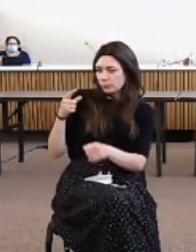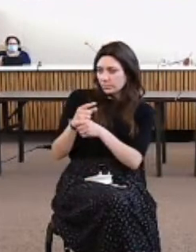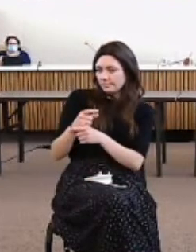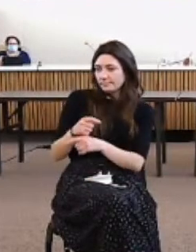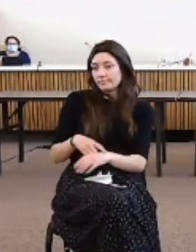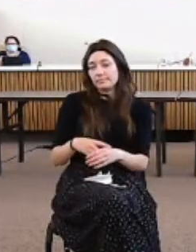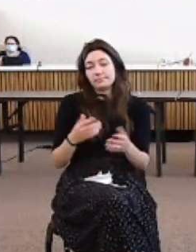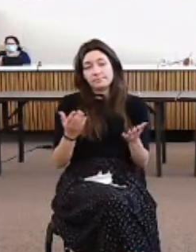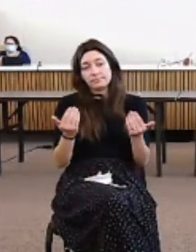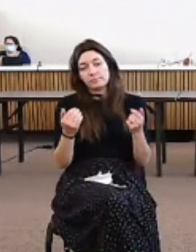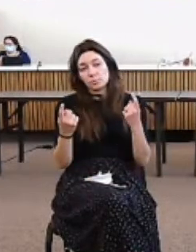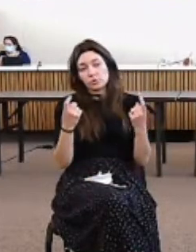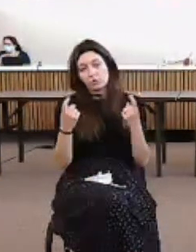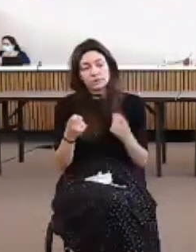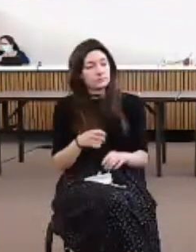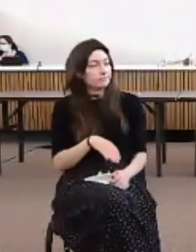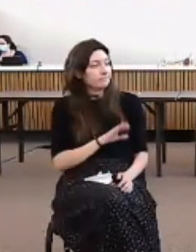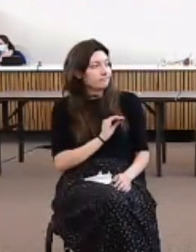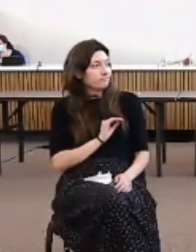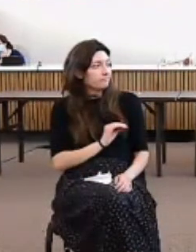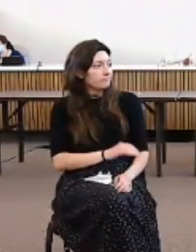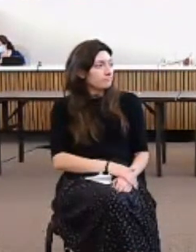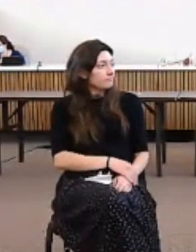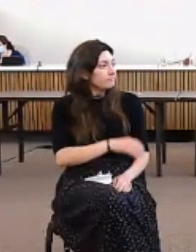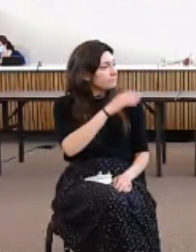Questions? I have none.